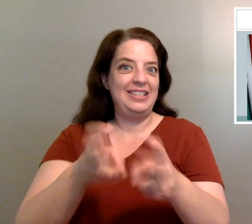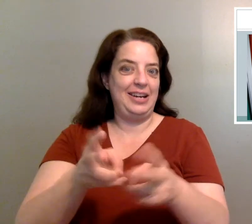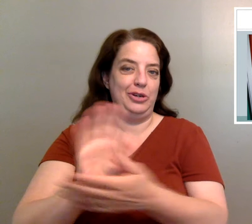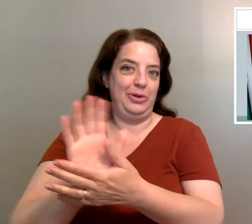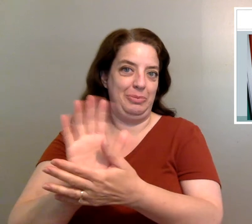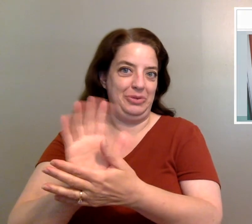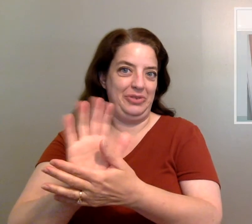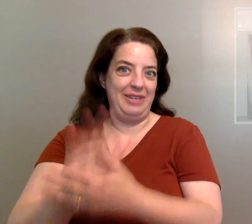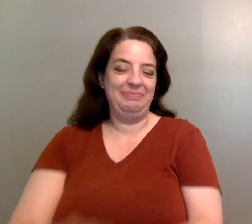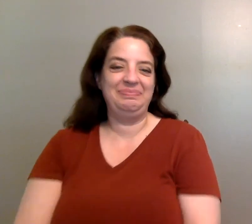Download a movie.